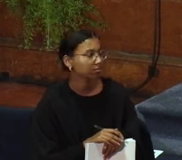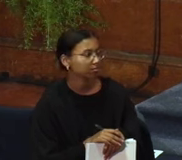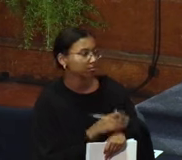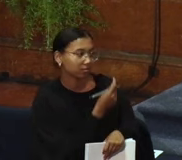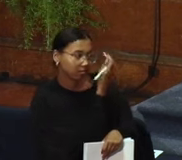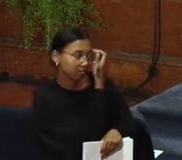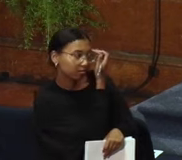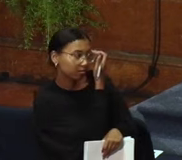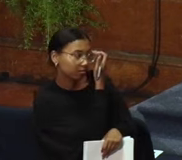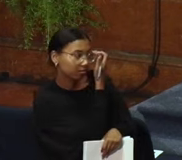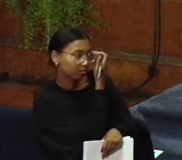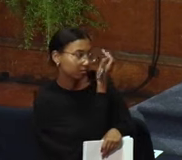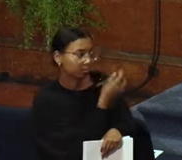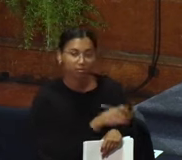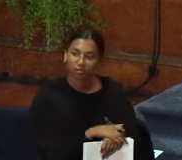Shongolo.